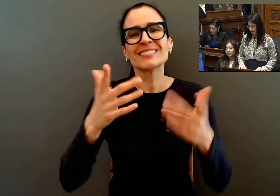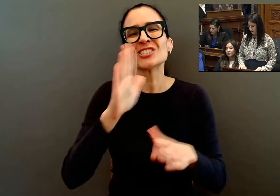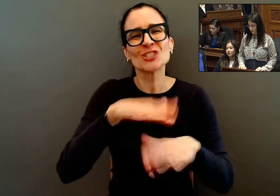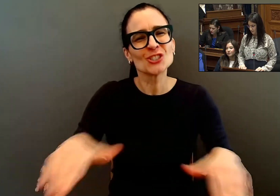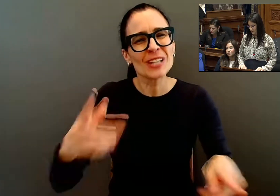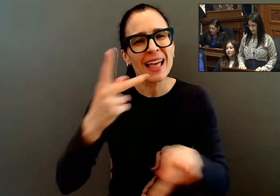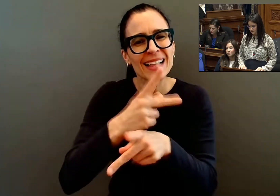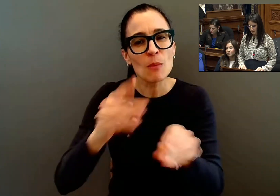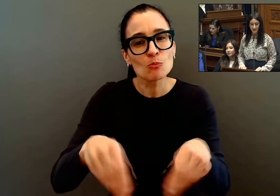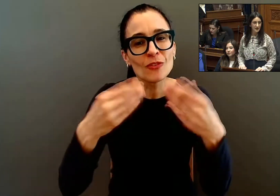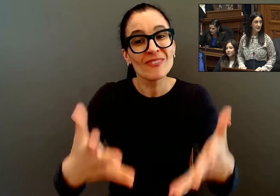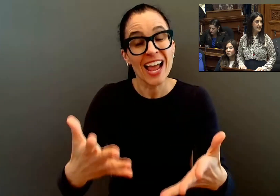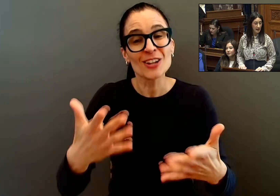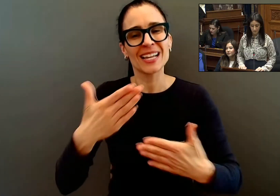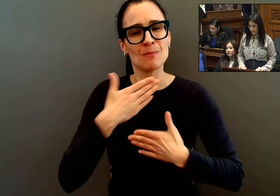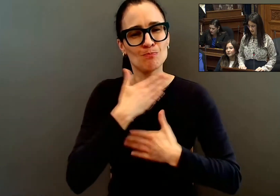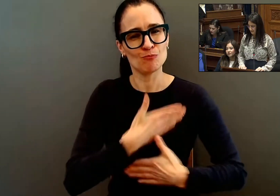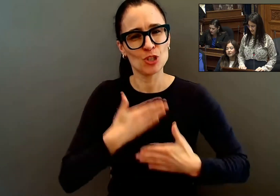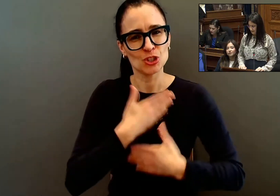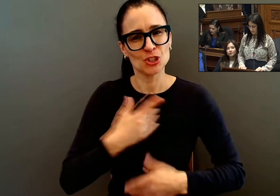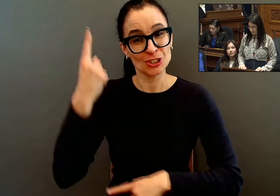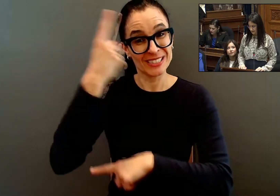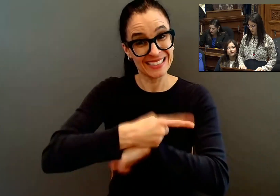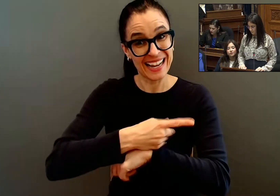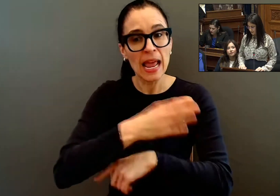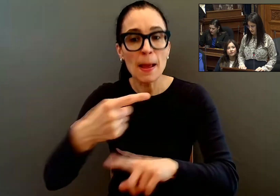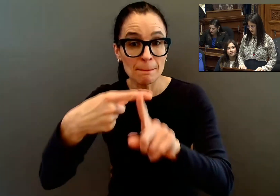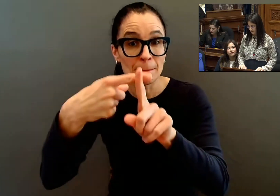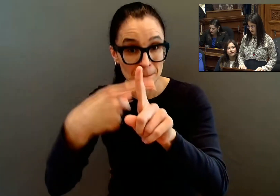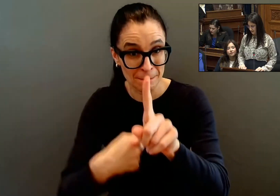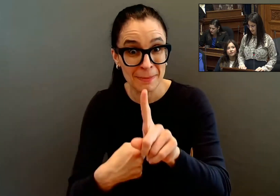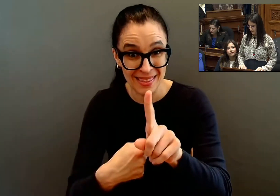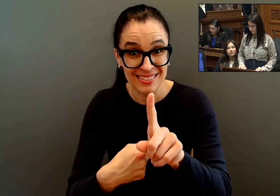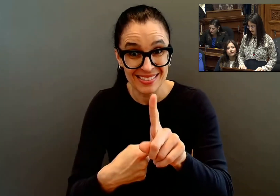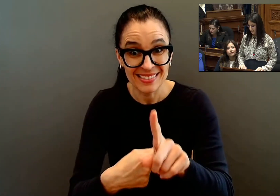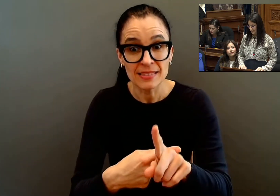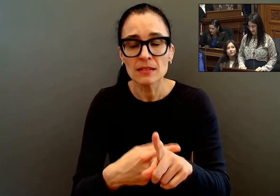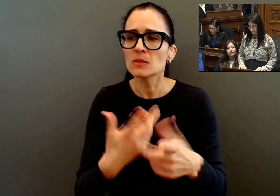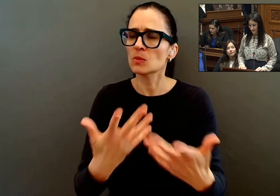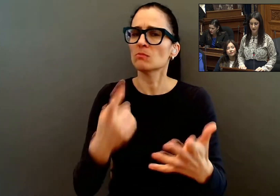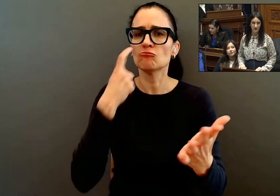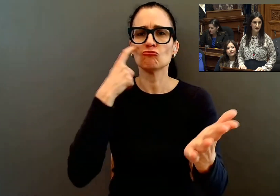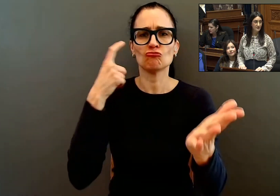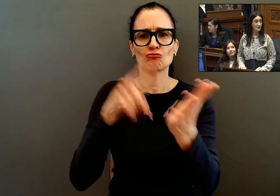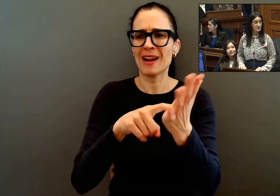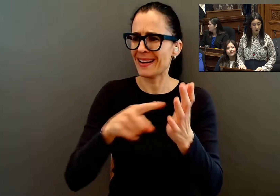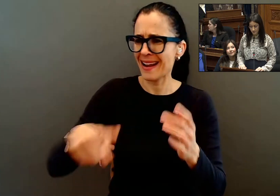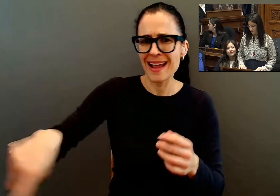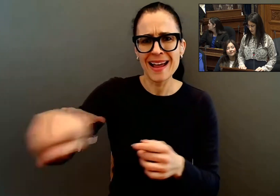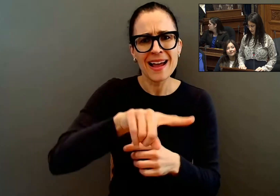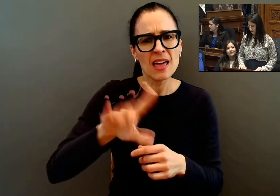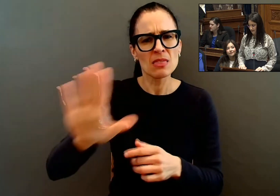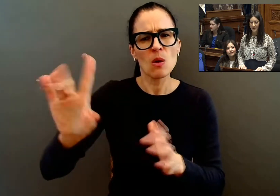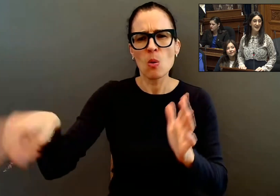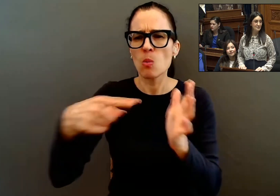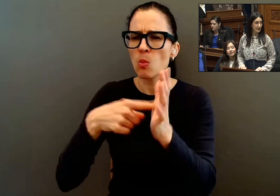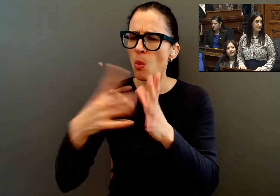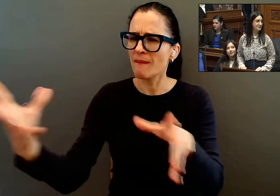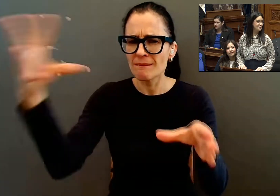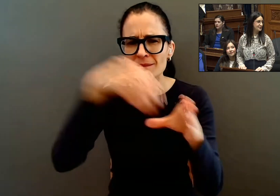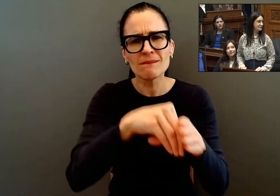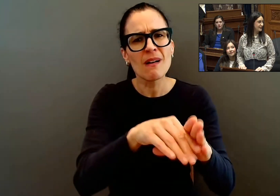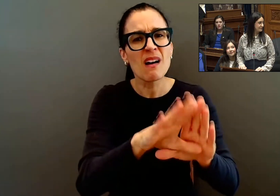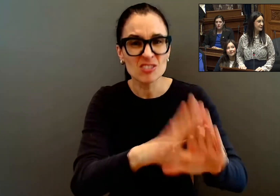immense value of childcare in helping us build a core service that families can rely on for a stronger economy and a